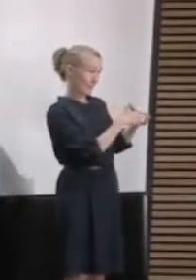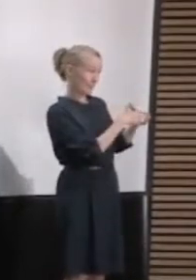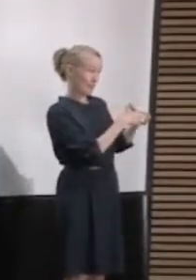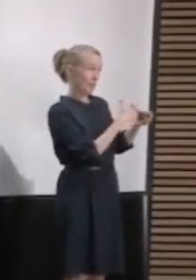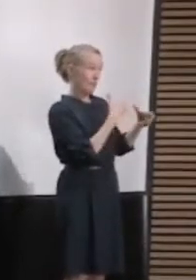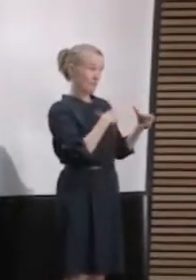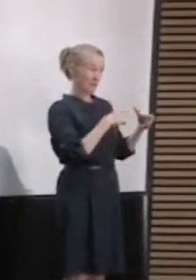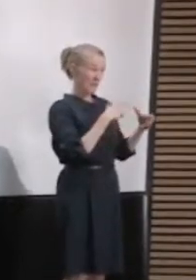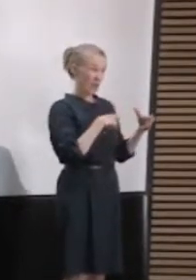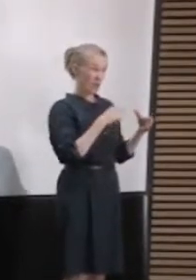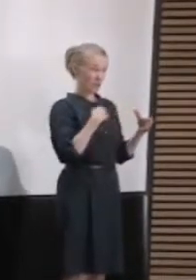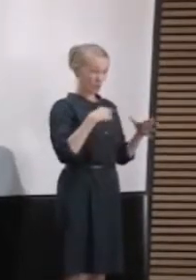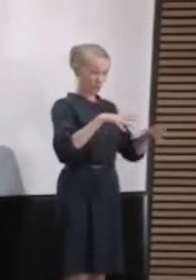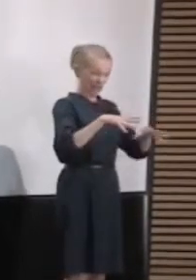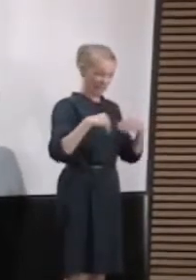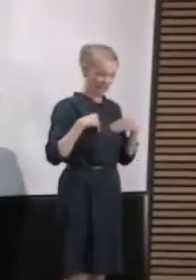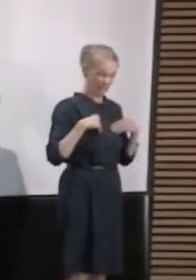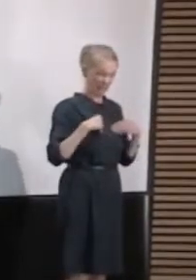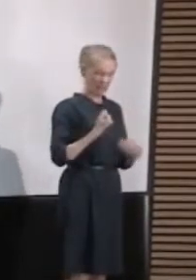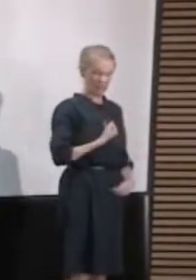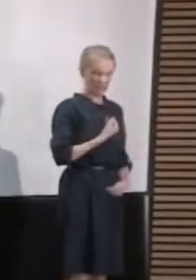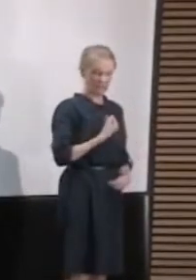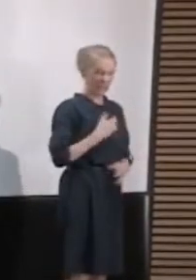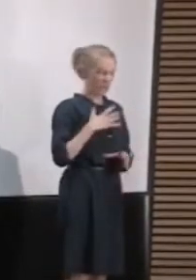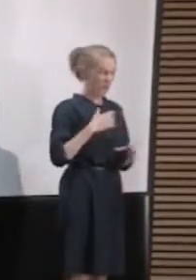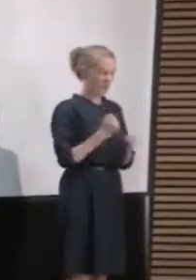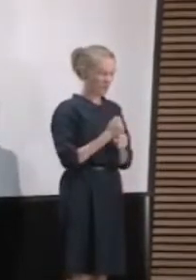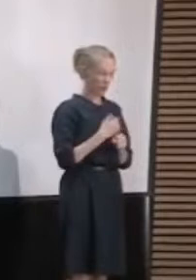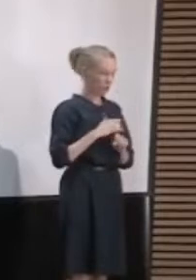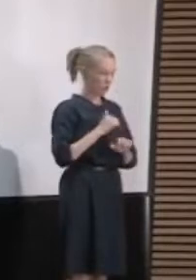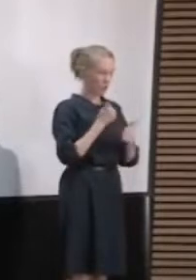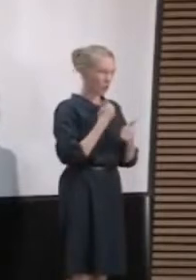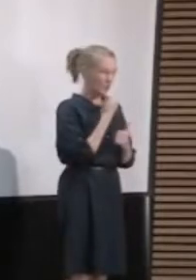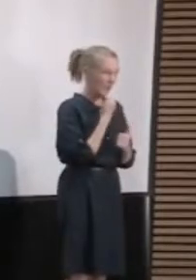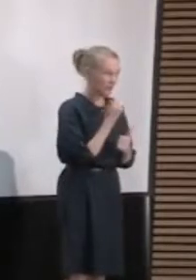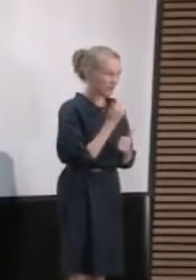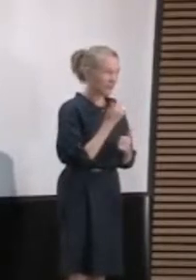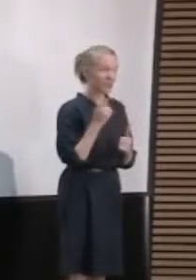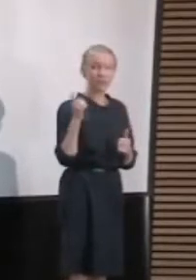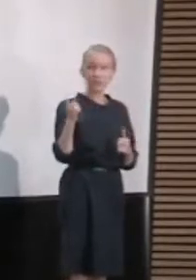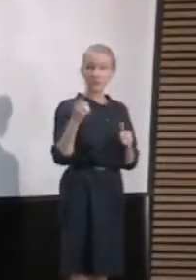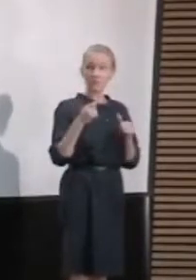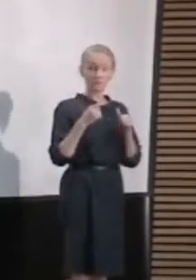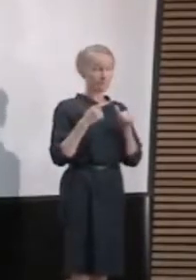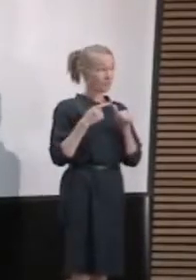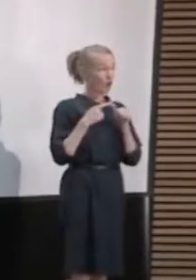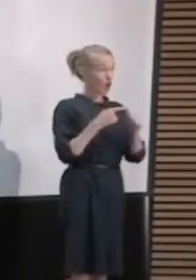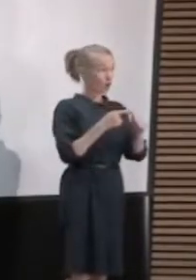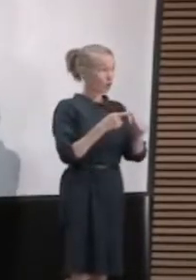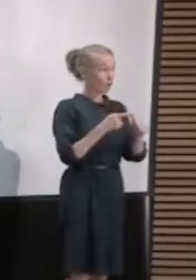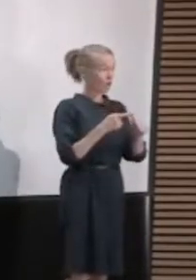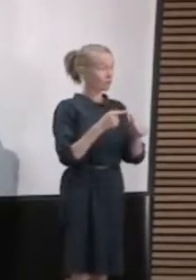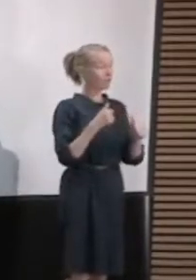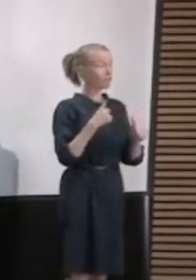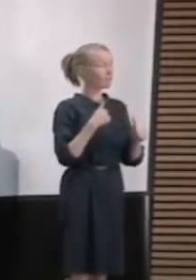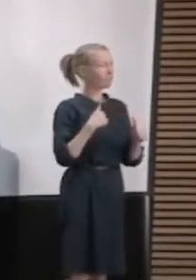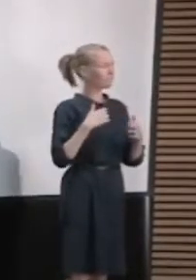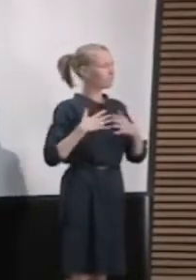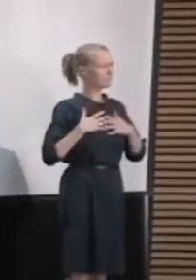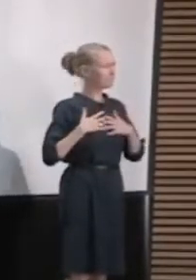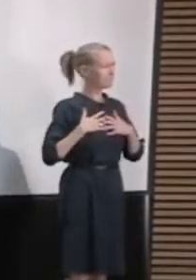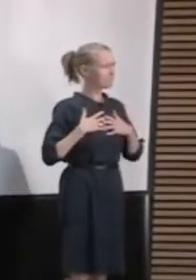Did you drop the ball on testing? I don't see it as a vote of no confidence. In fact, I welcome it because, as the Prime Minister has